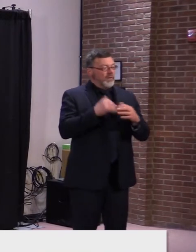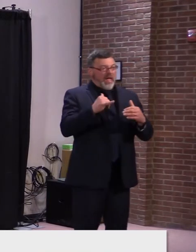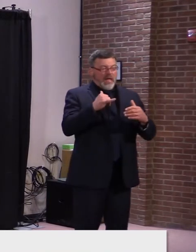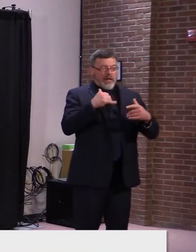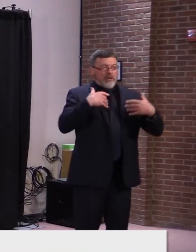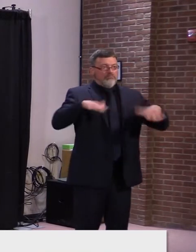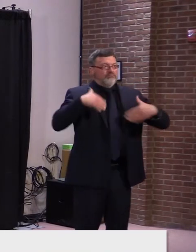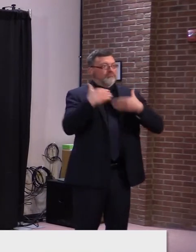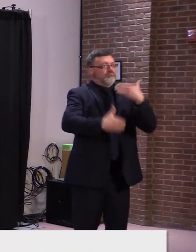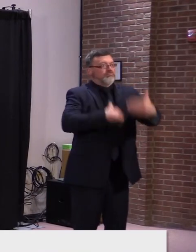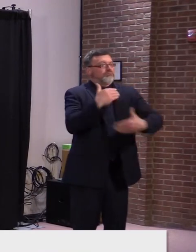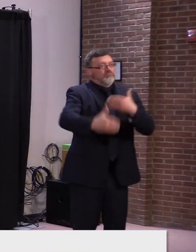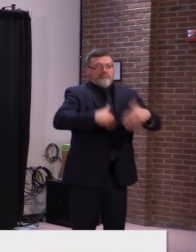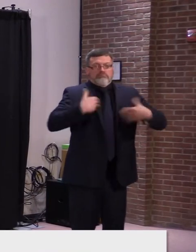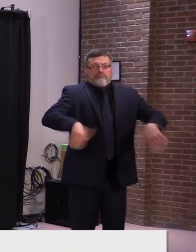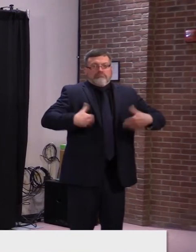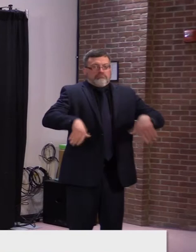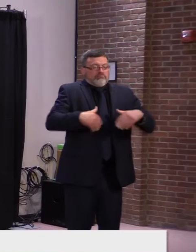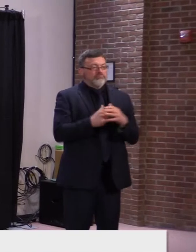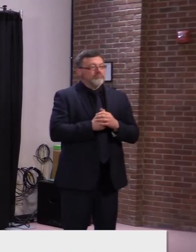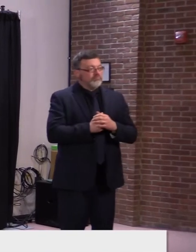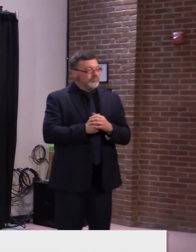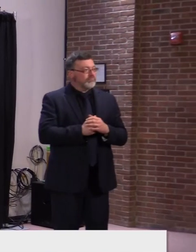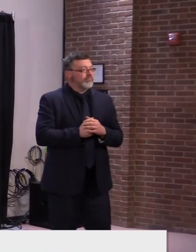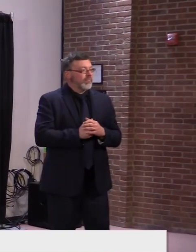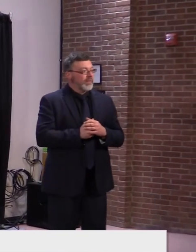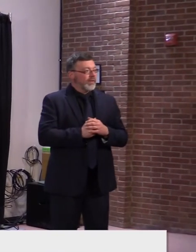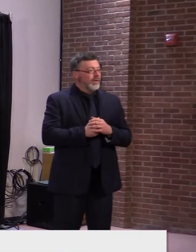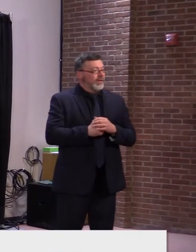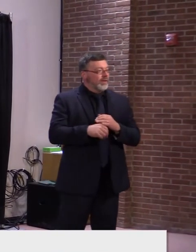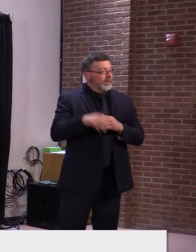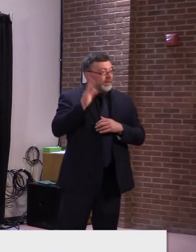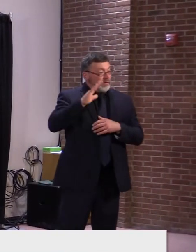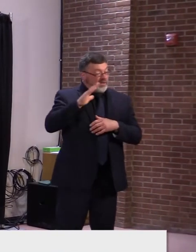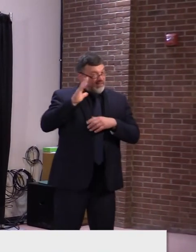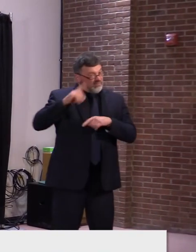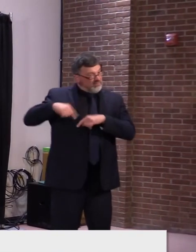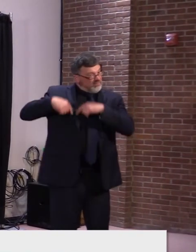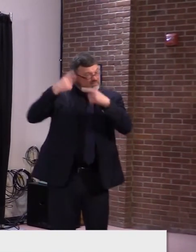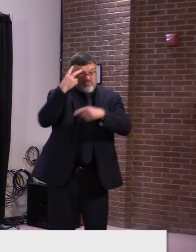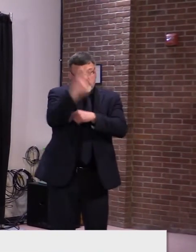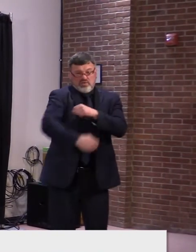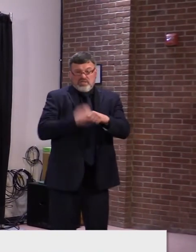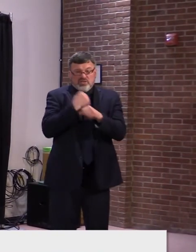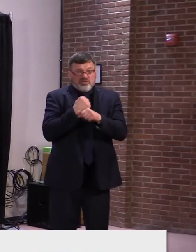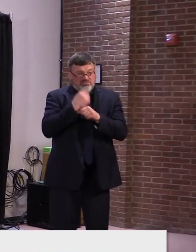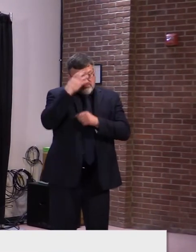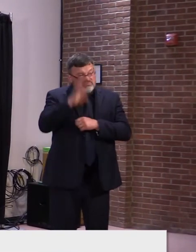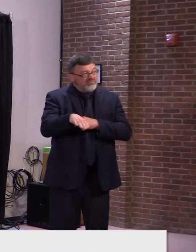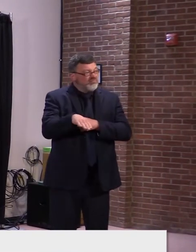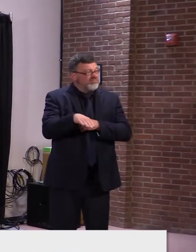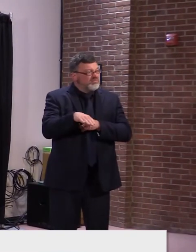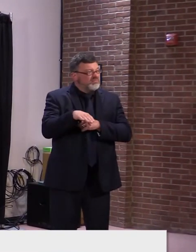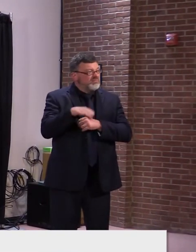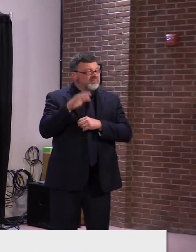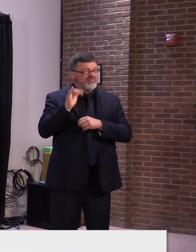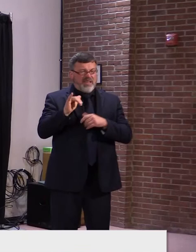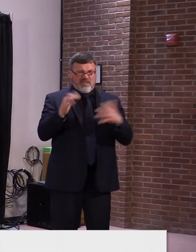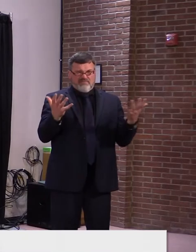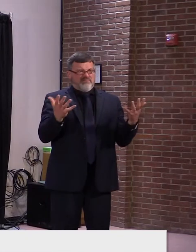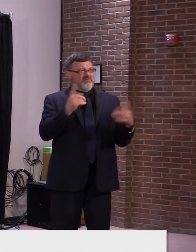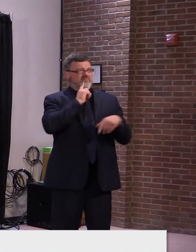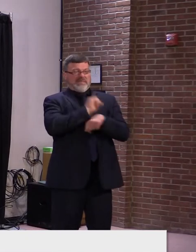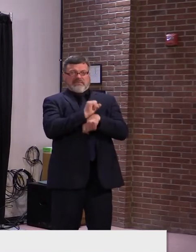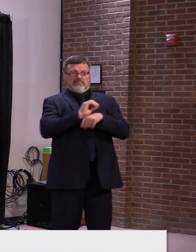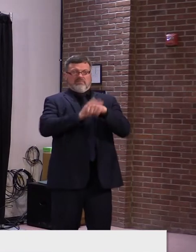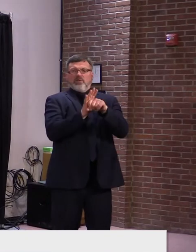making. Because it has been about 2 years since the pandemic became a reality for most of us in